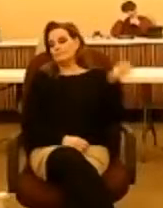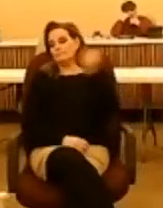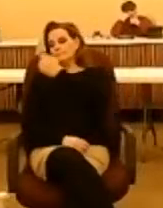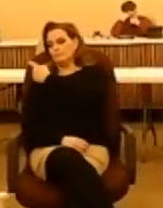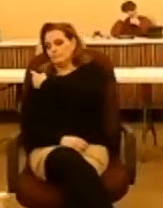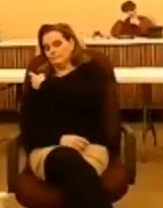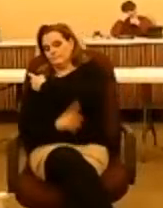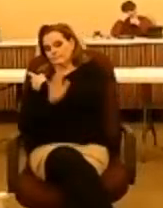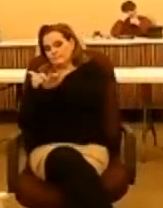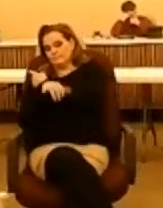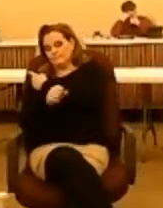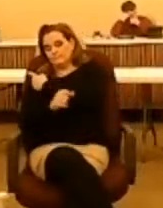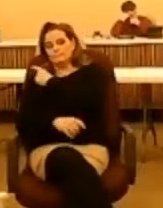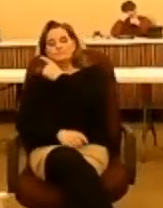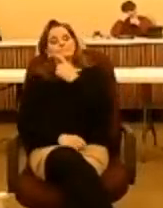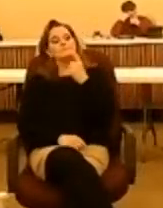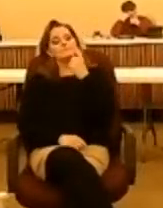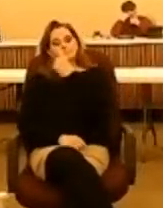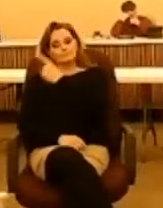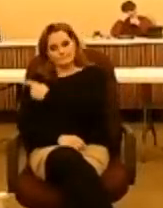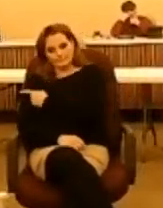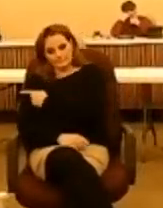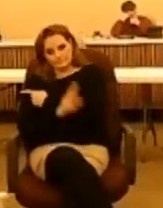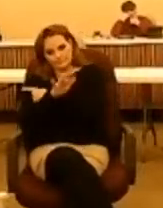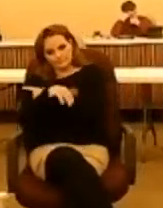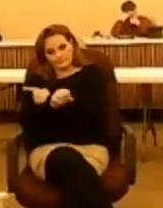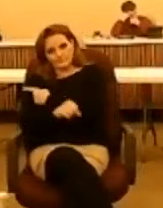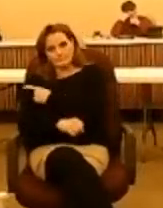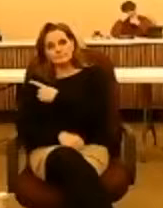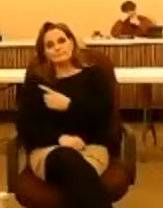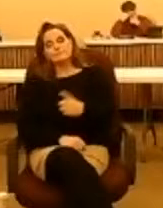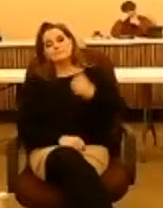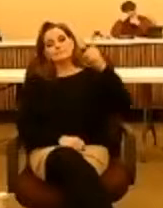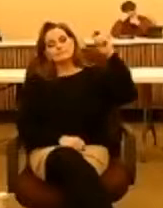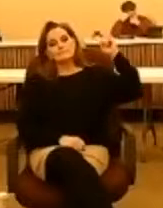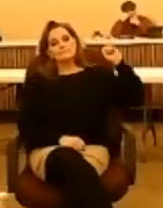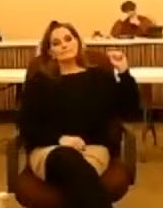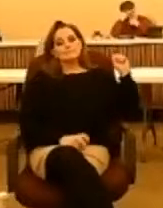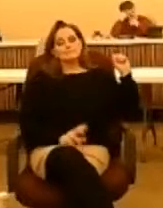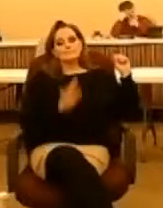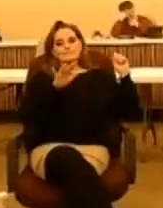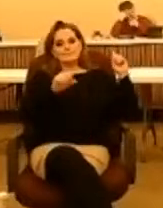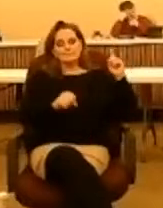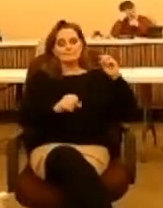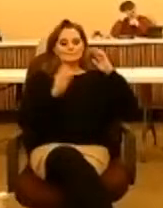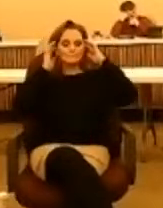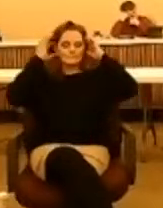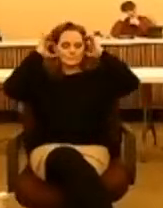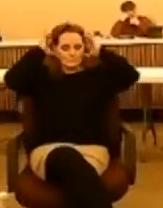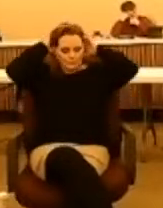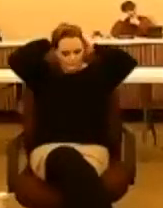Councilmember Safranik, Aye. Councilmember Bolsner, Aye. Supervisor Schultz. Aye.